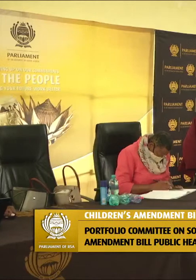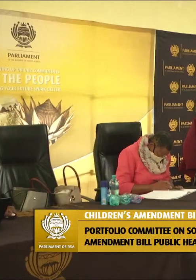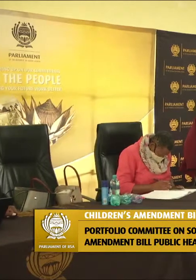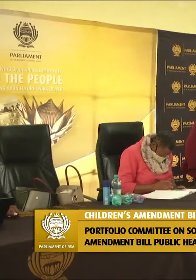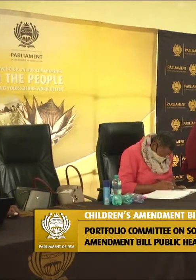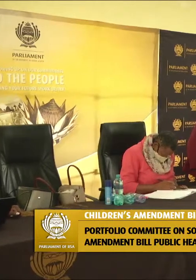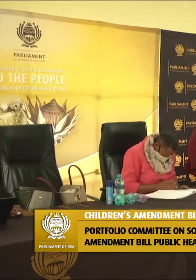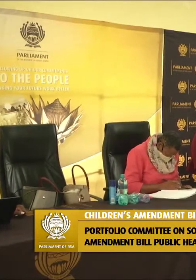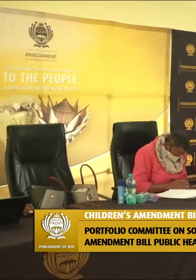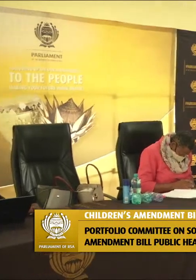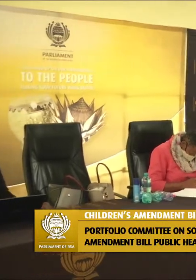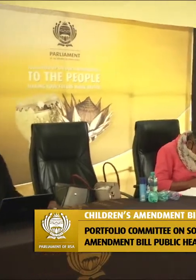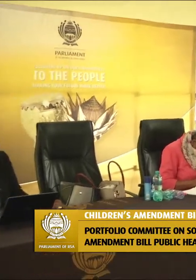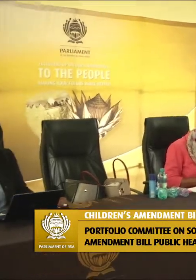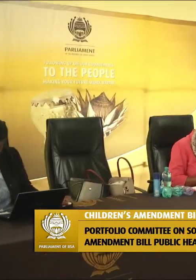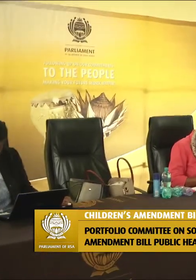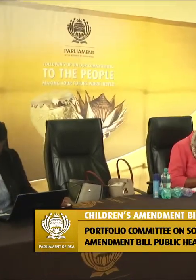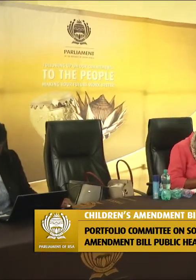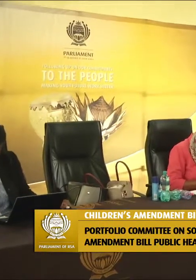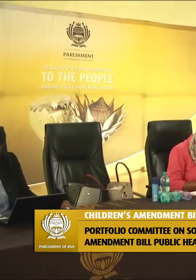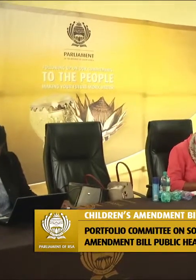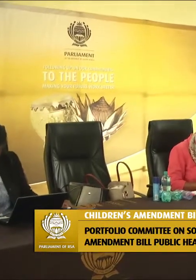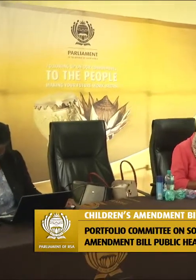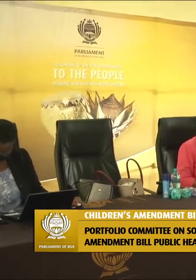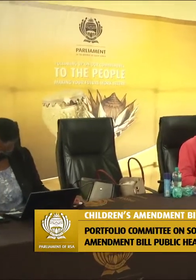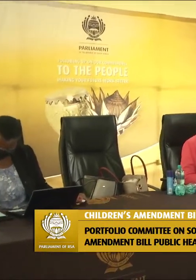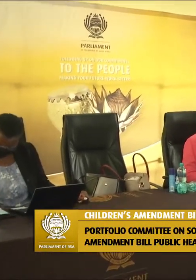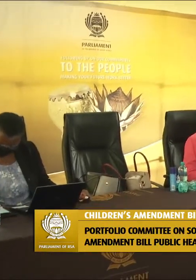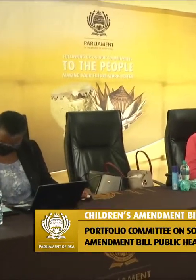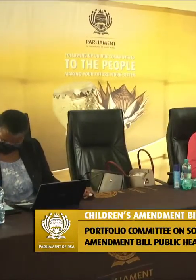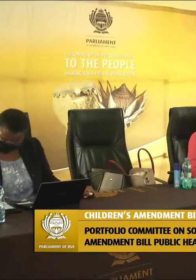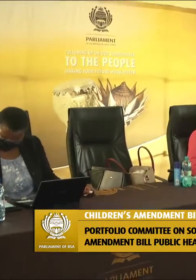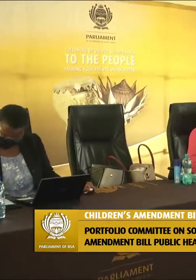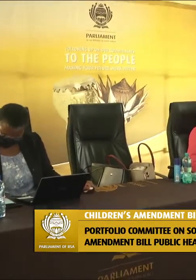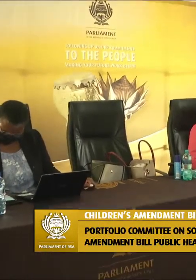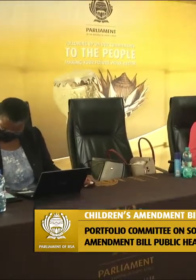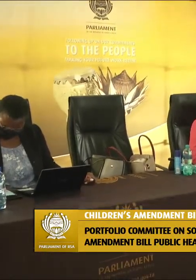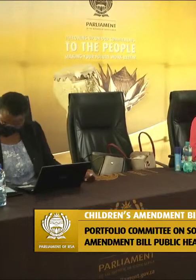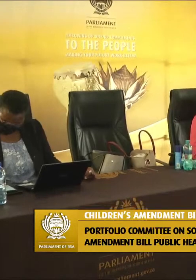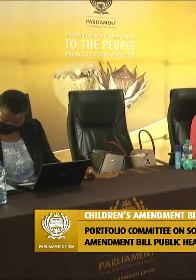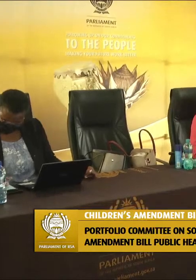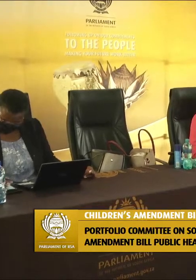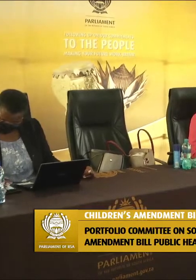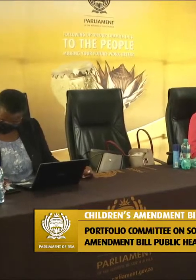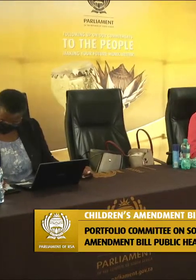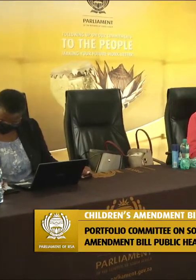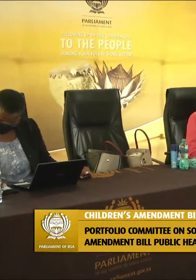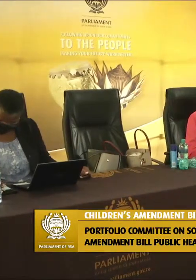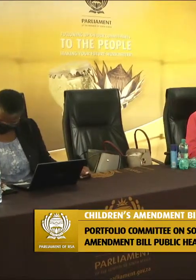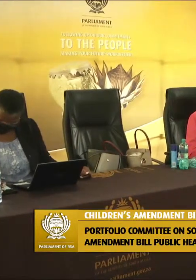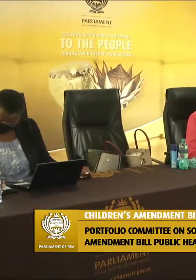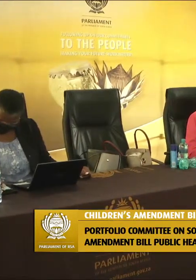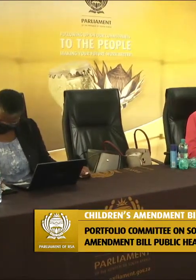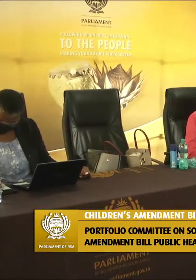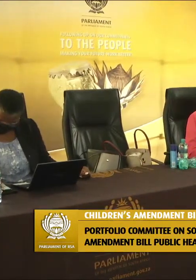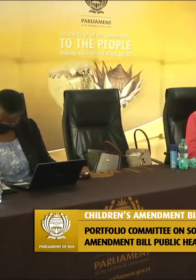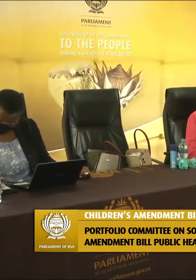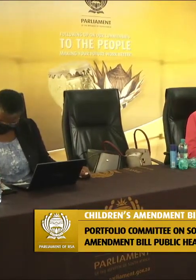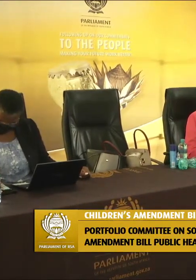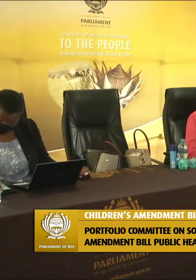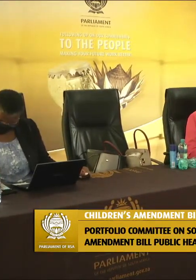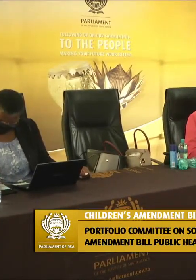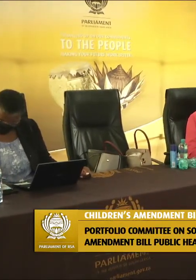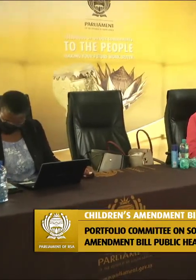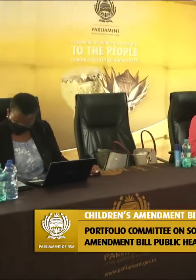phanapha izinto nje ezifuna ukuthi zi-explain. Thanks to everyone, and now we'll hand over Ngicela to ama- social